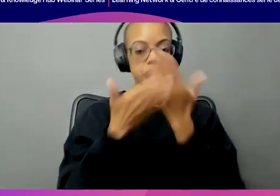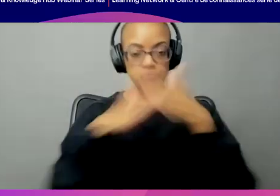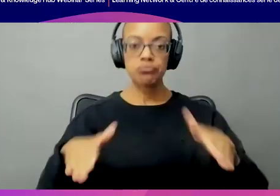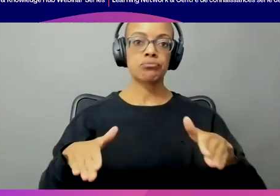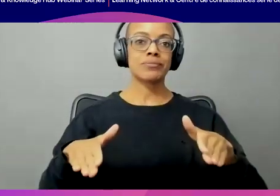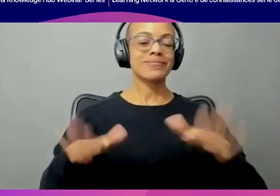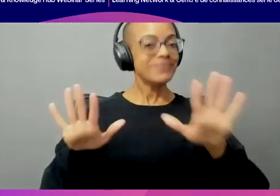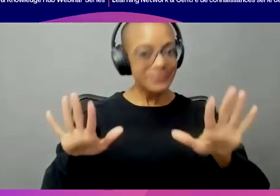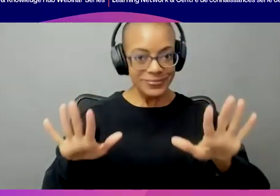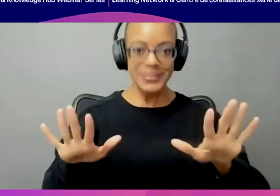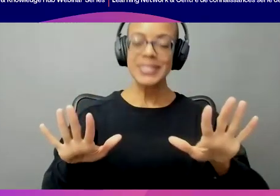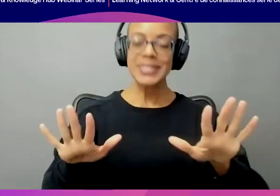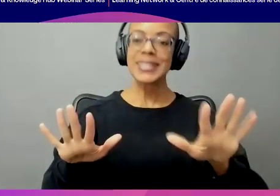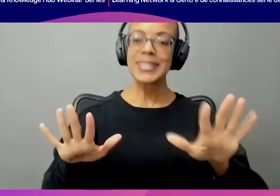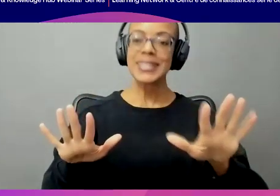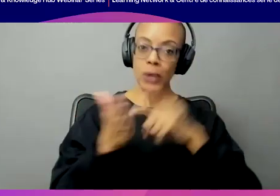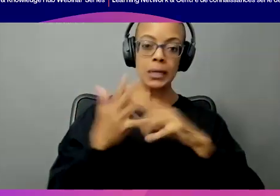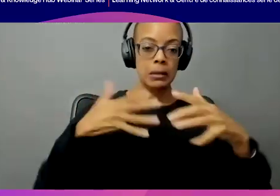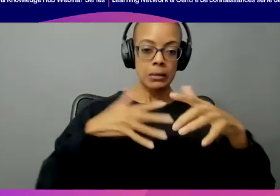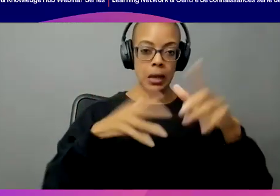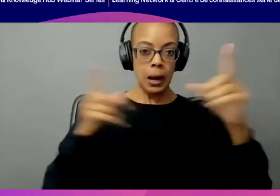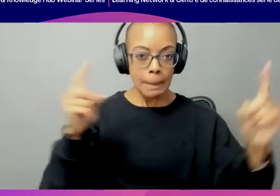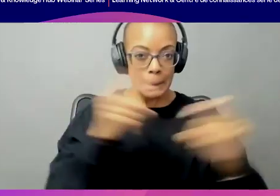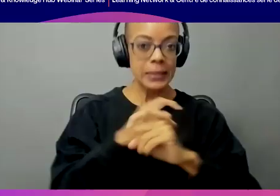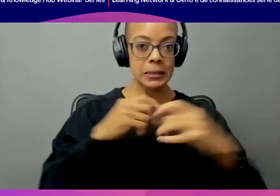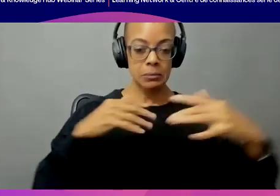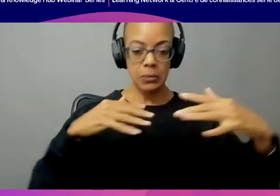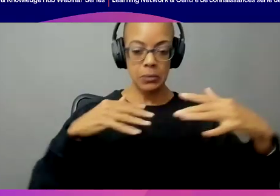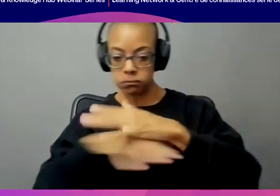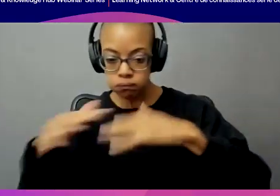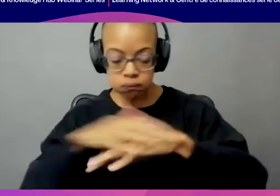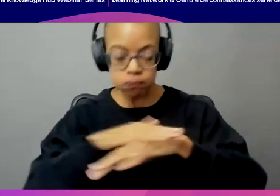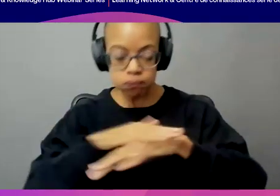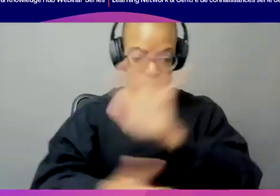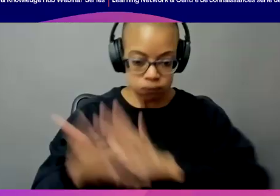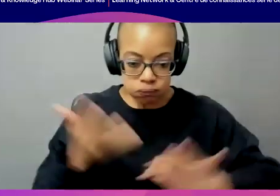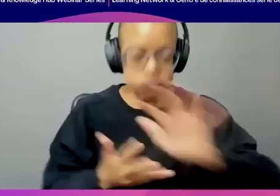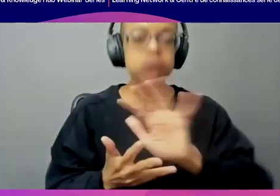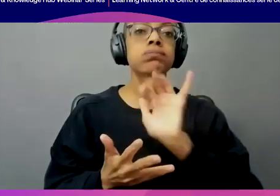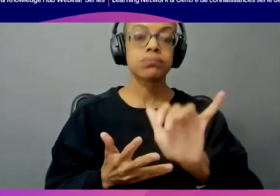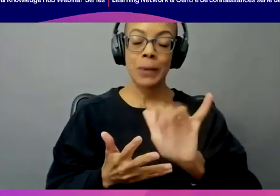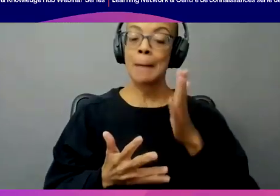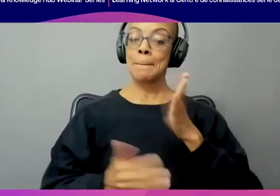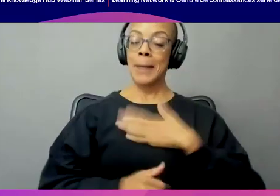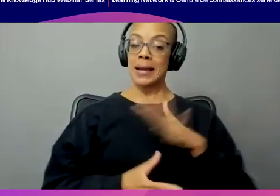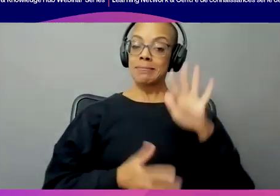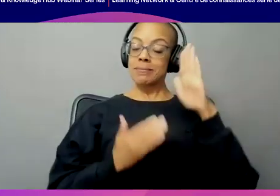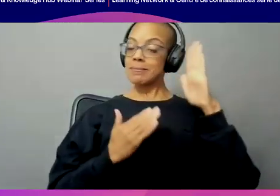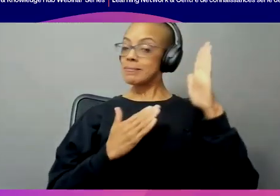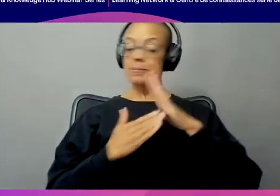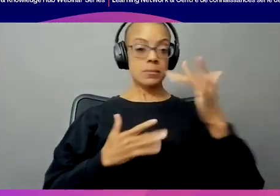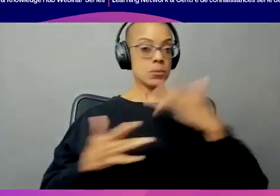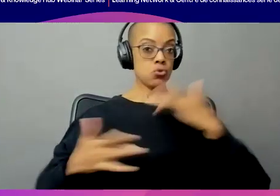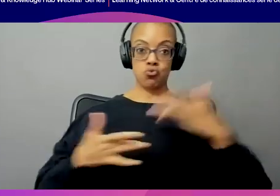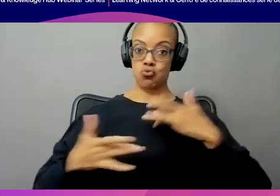complexity and can address complexity, I think the better. My worry about the virtual delivery all along has been, how